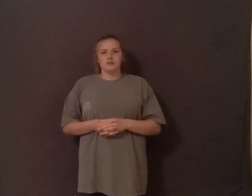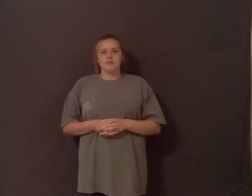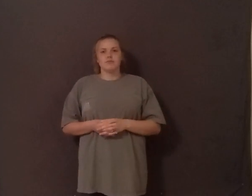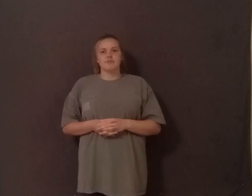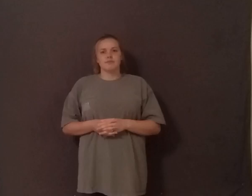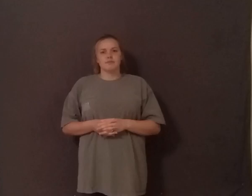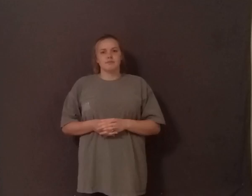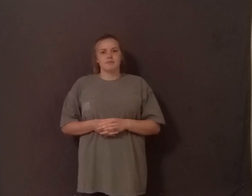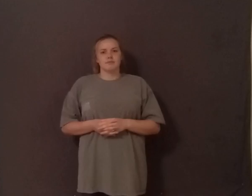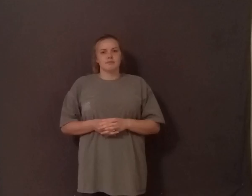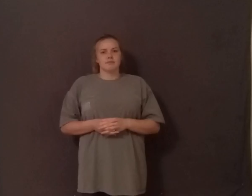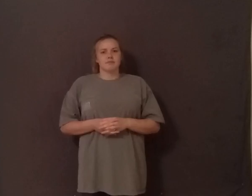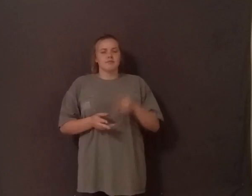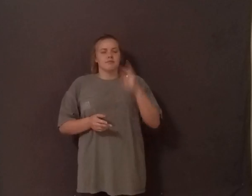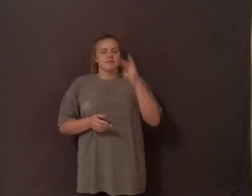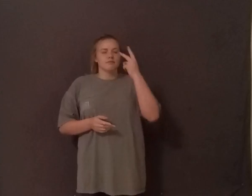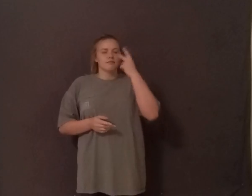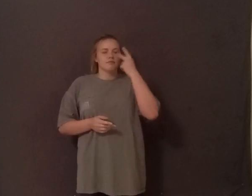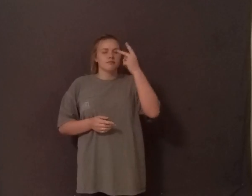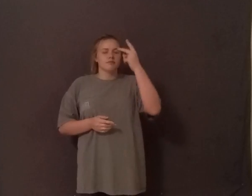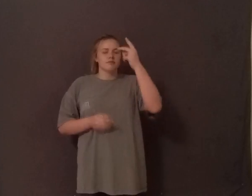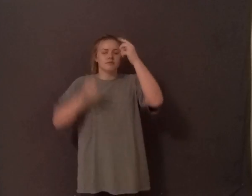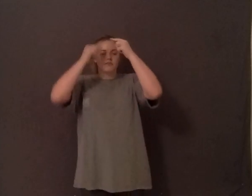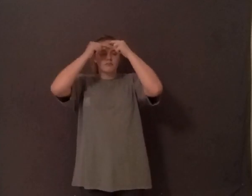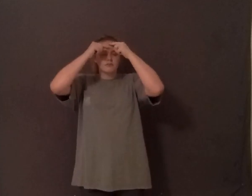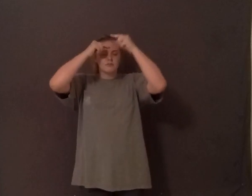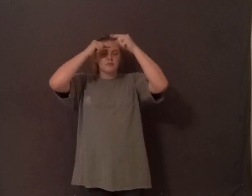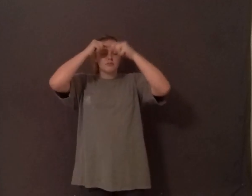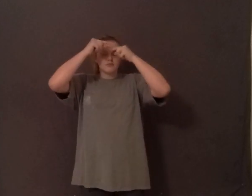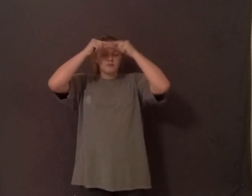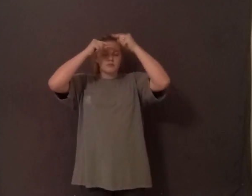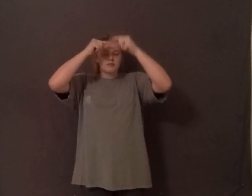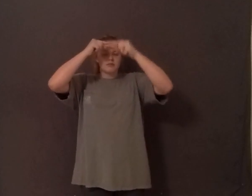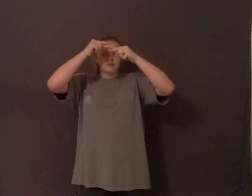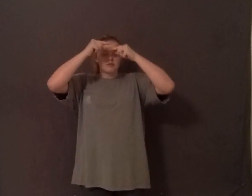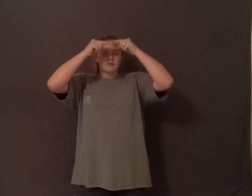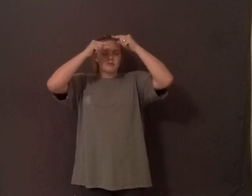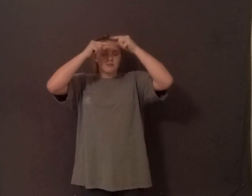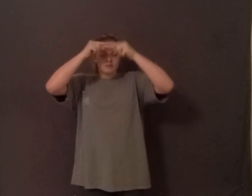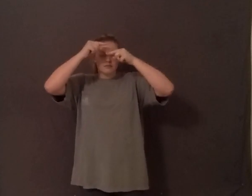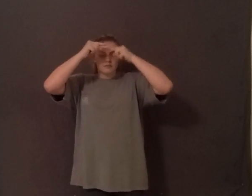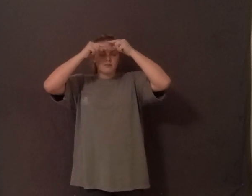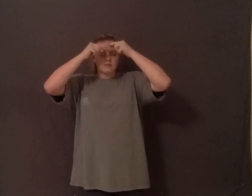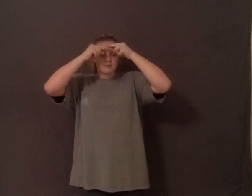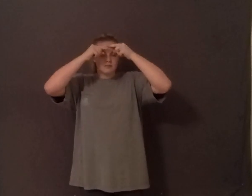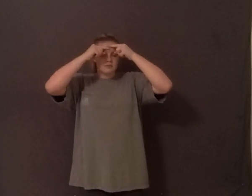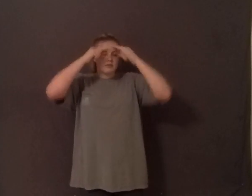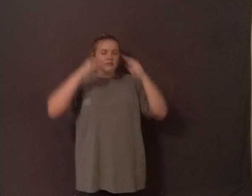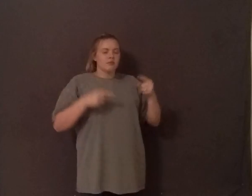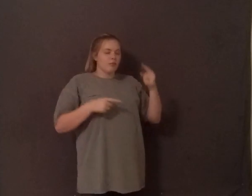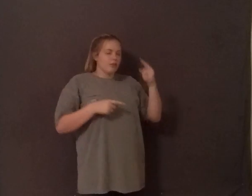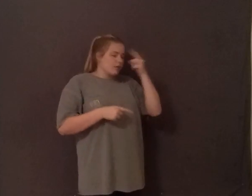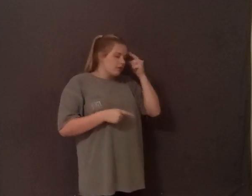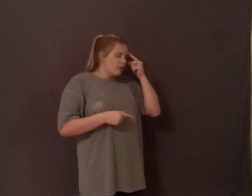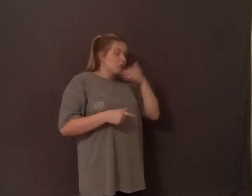Well, when you picture it in your head, when you imagine it, when you think about it, all of a sudden fear, anxiety, stress is created in your body,